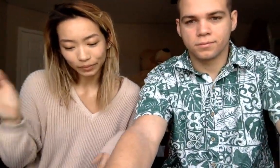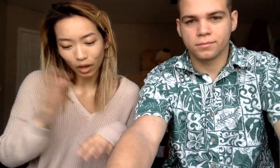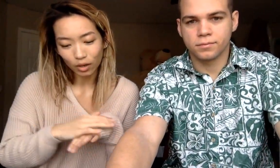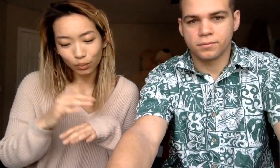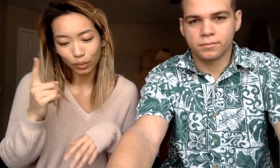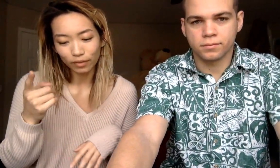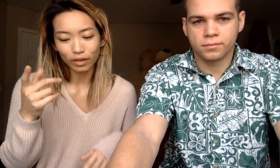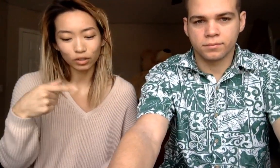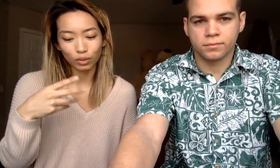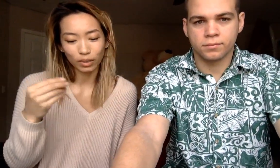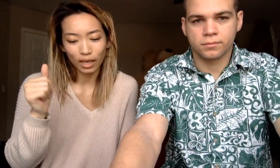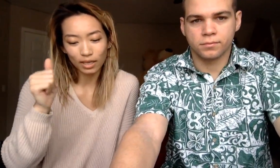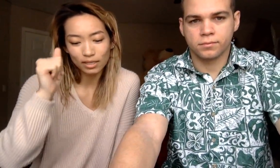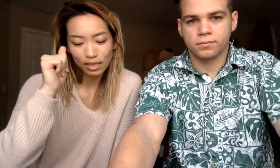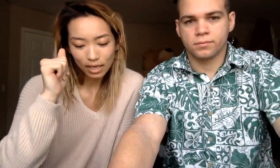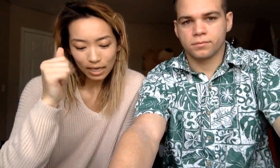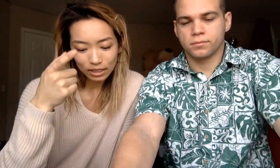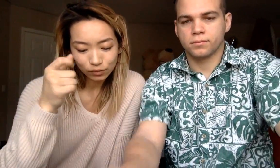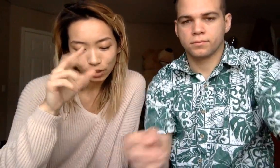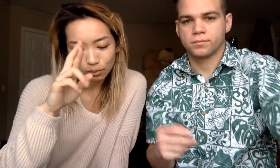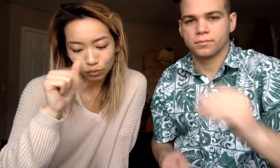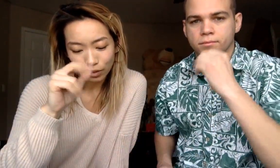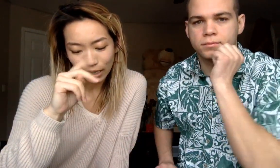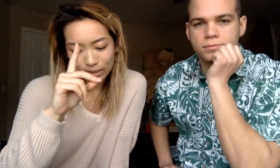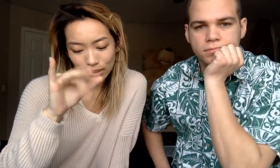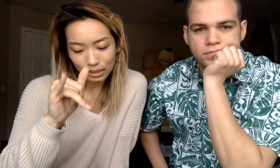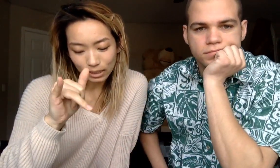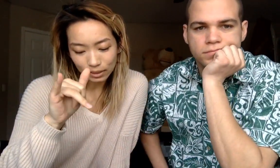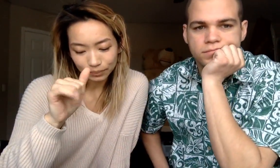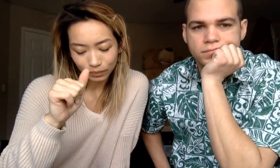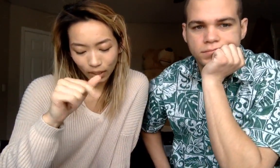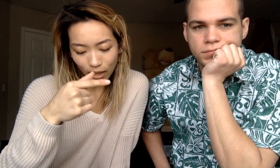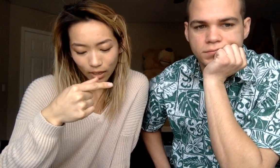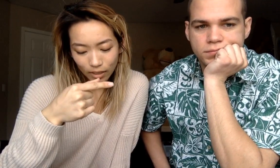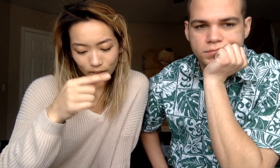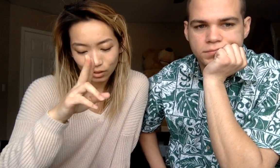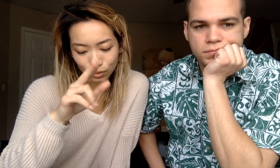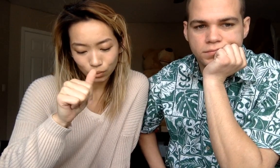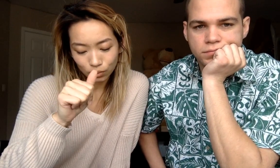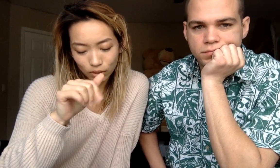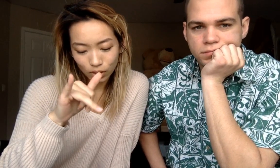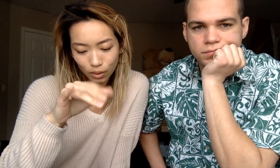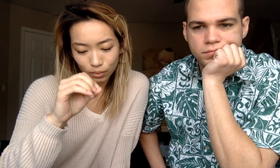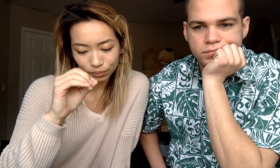on one of our Q&As. It's from Randy Guyo.